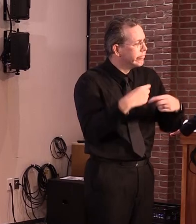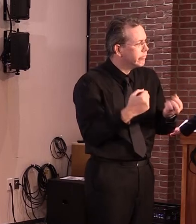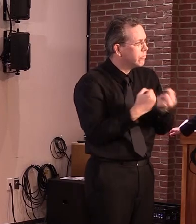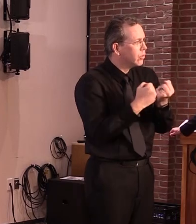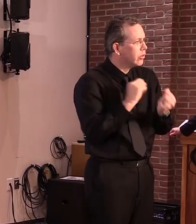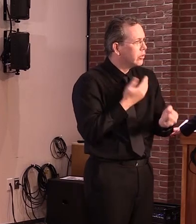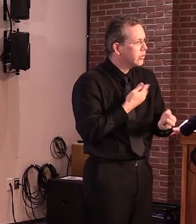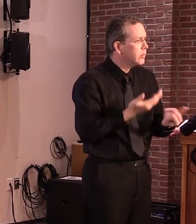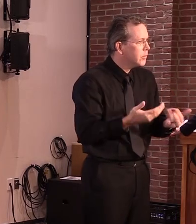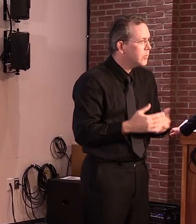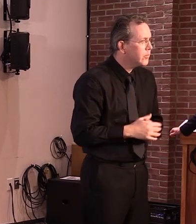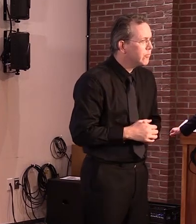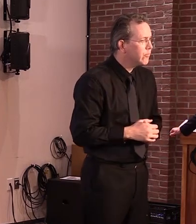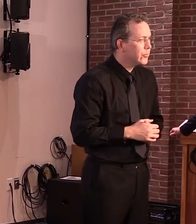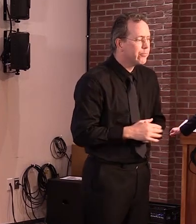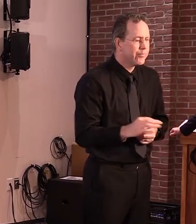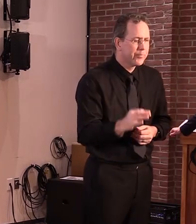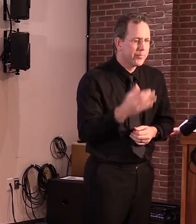Thank you.